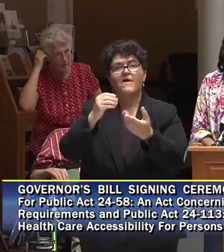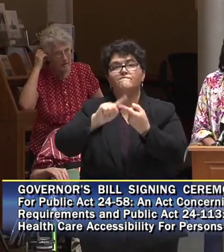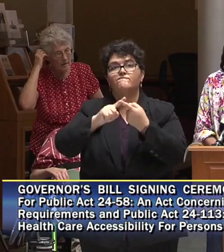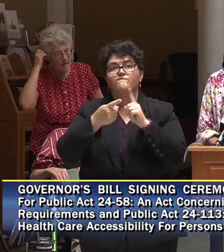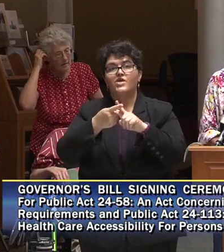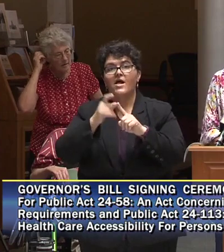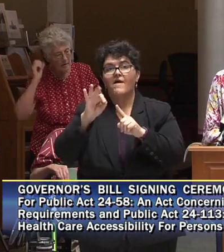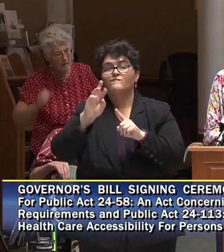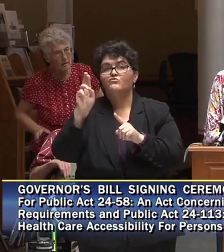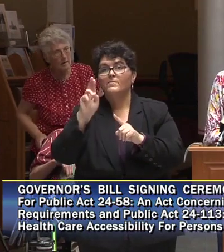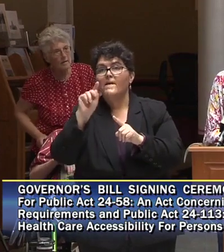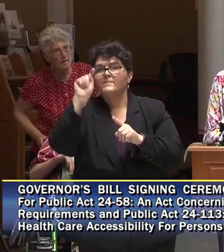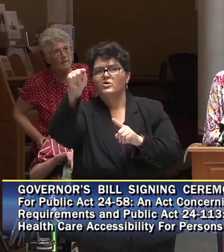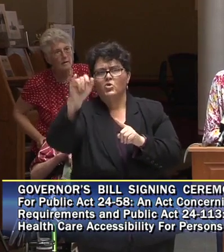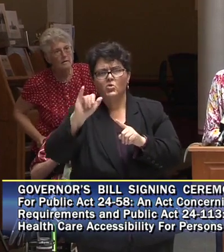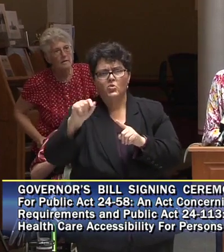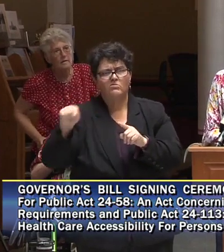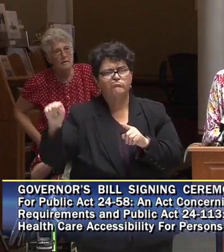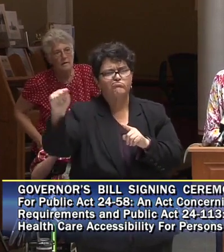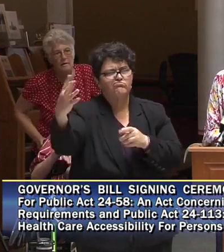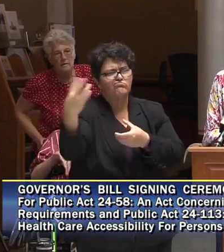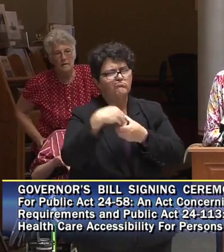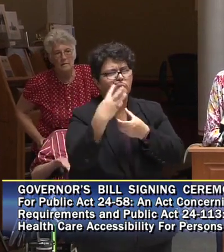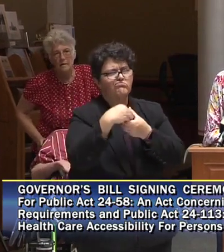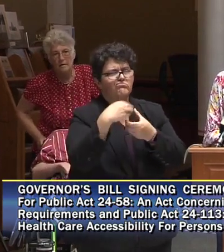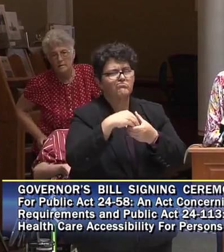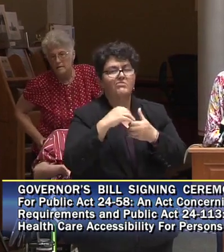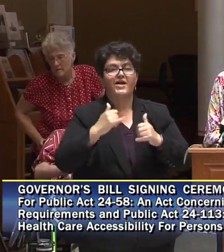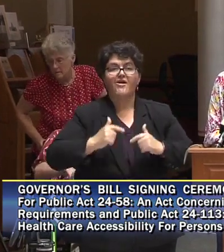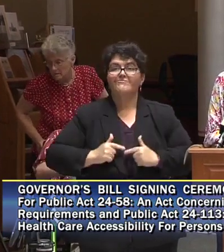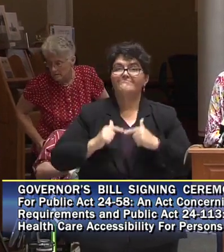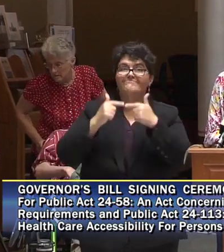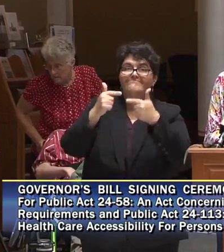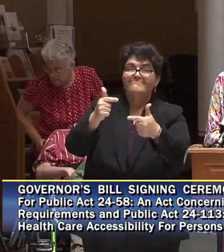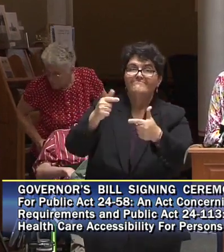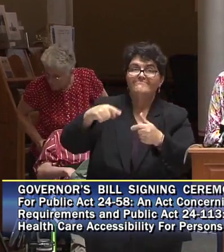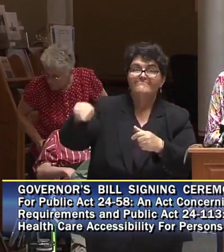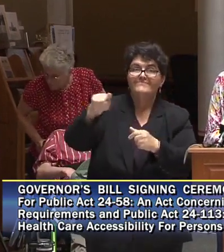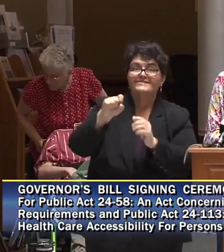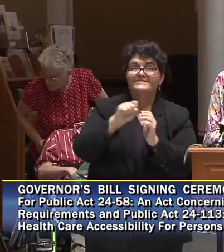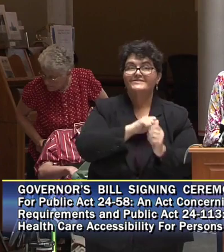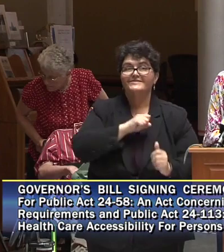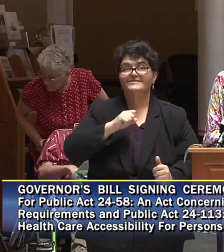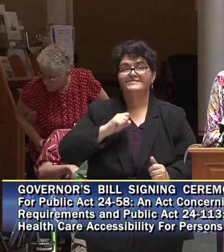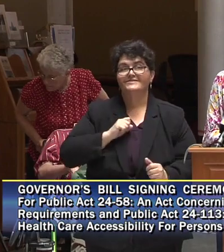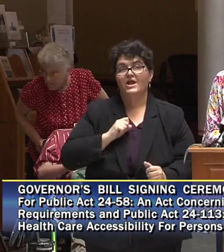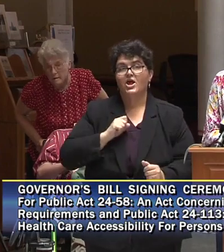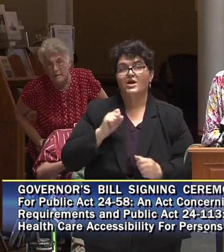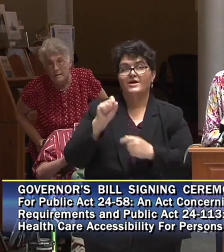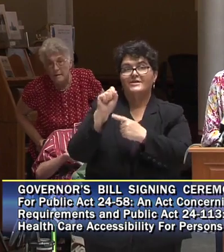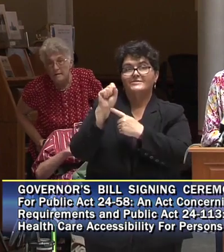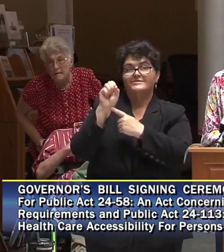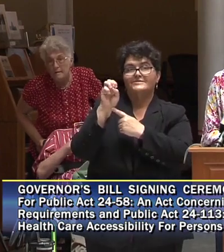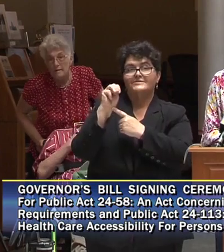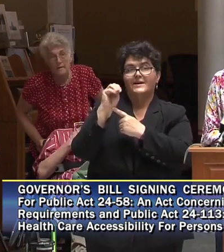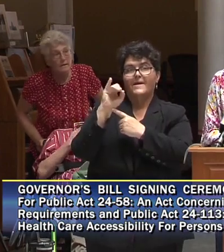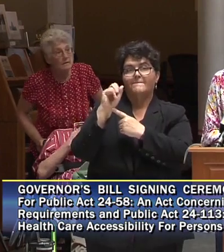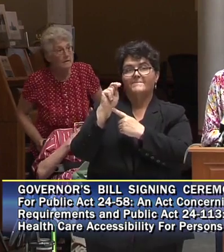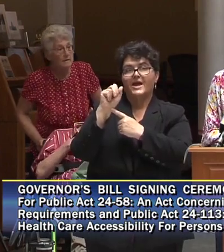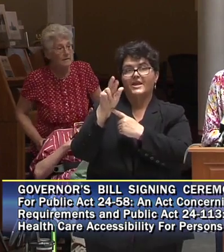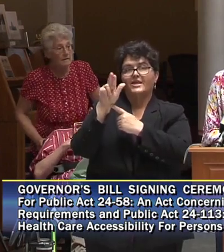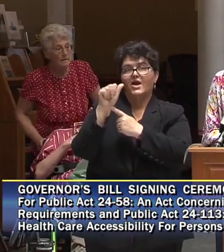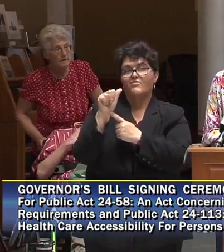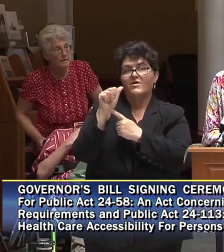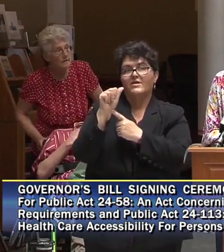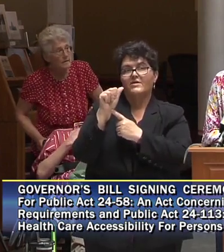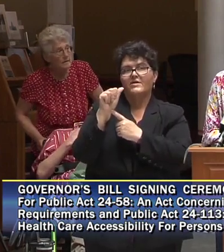over to my ranking member on the Human Services Committee, Senator Seminara, who worked very